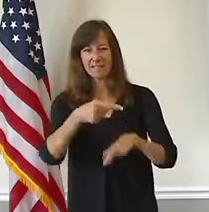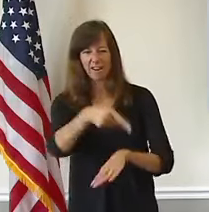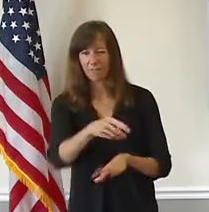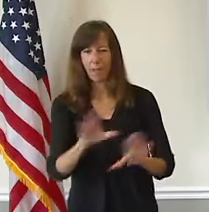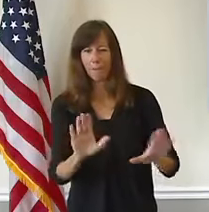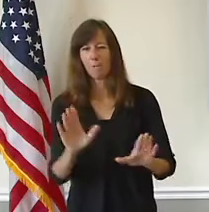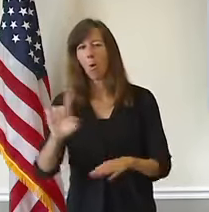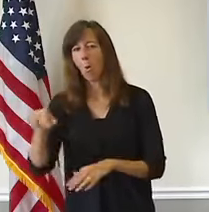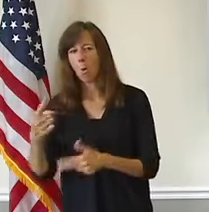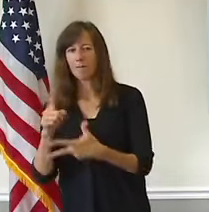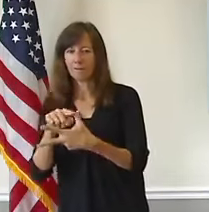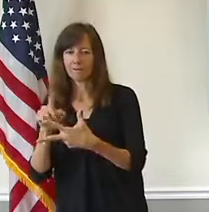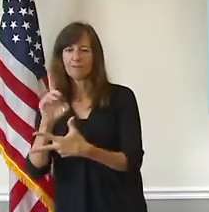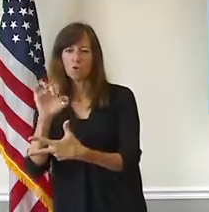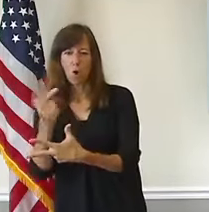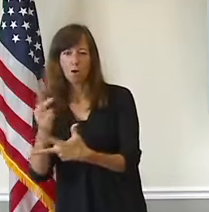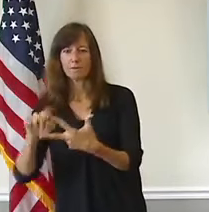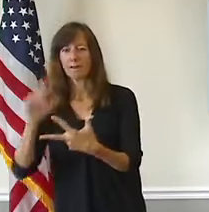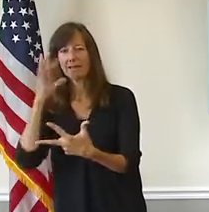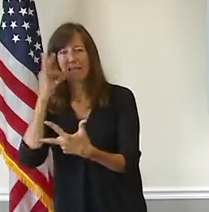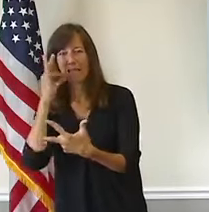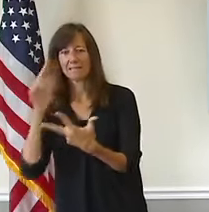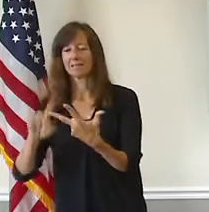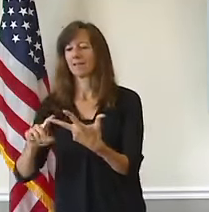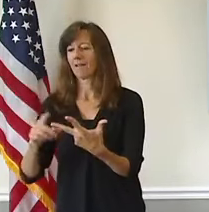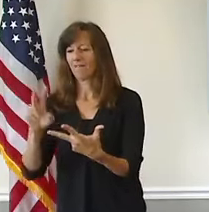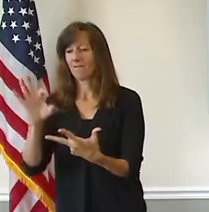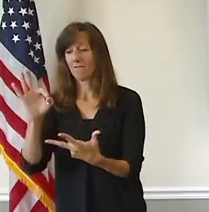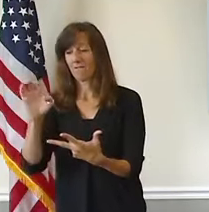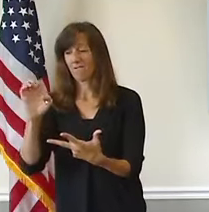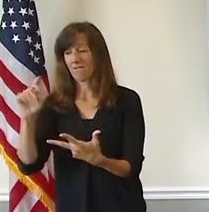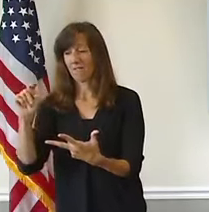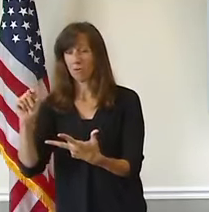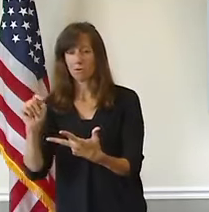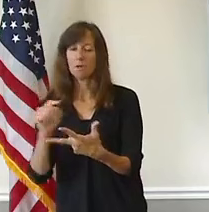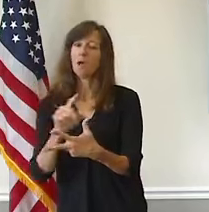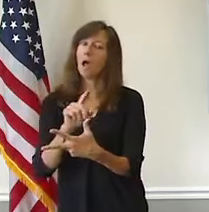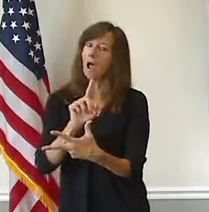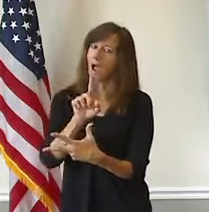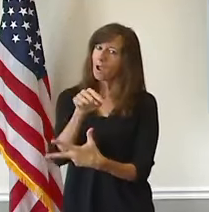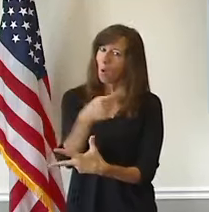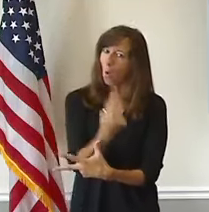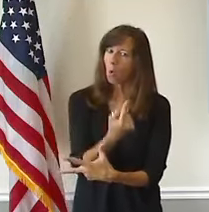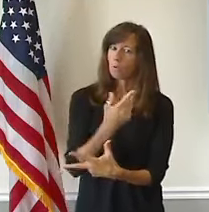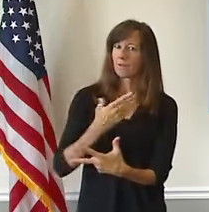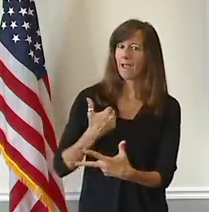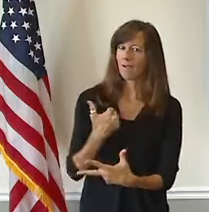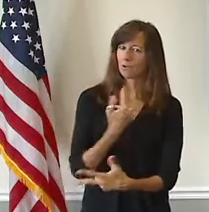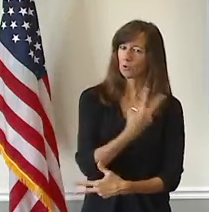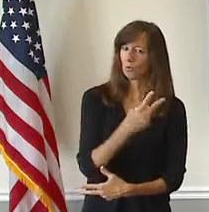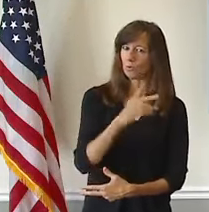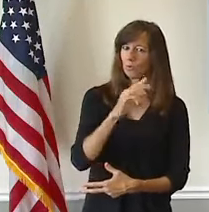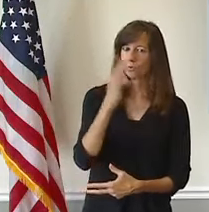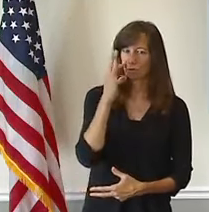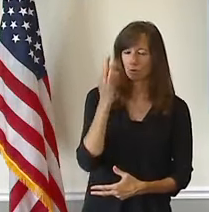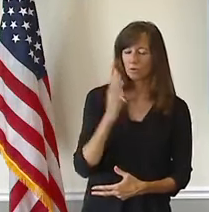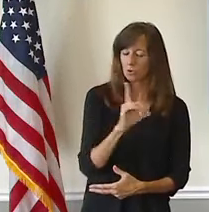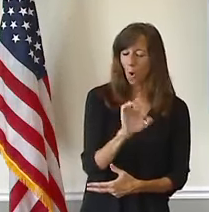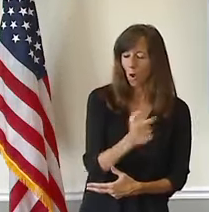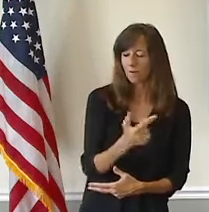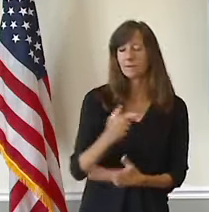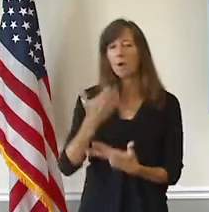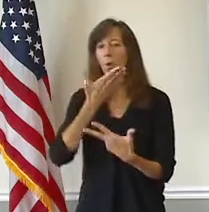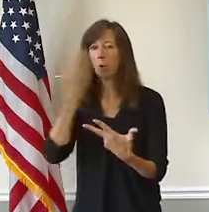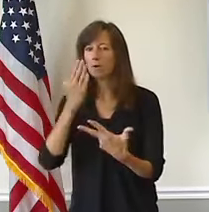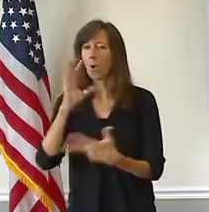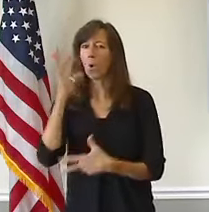dogs and cats. I have two dogs, no cats, and there will never be a ferret in my house by choice. If there's one that appears, it will